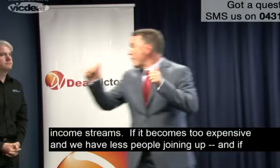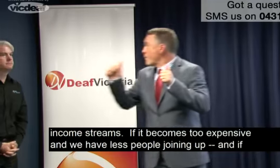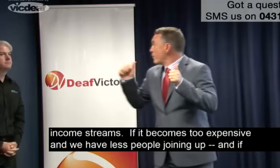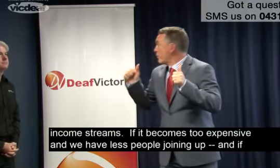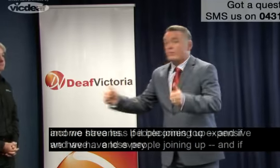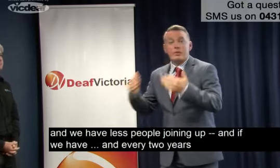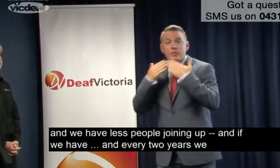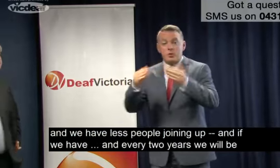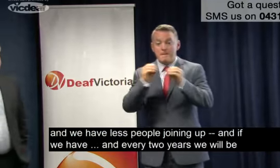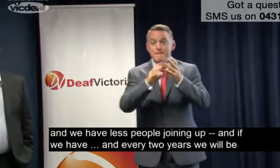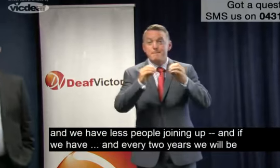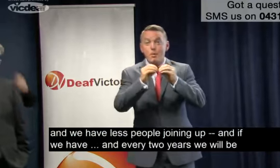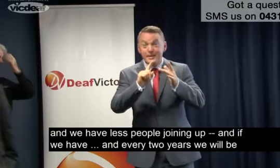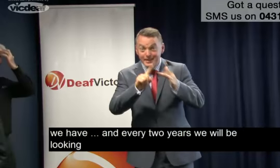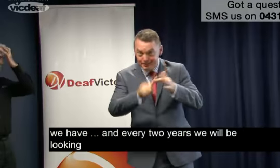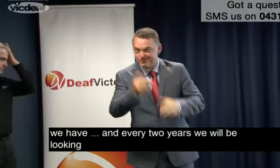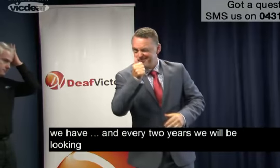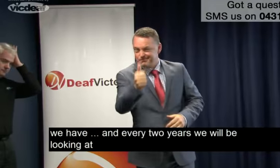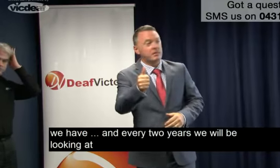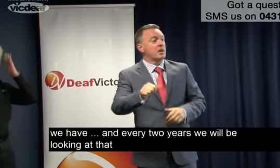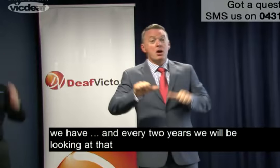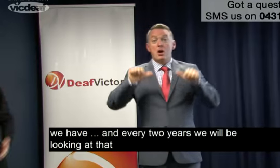interested. Thank you again, and thank you to Bobby.